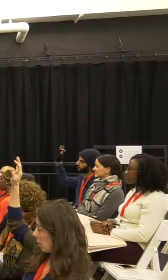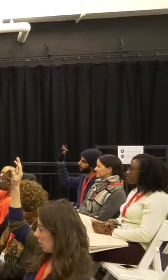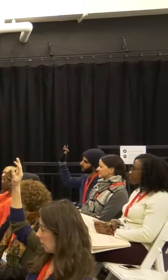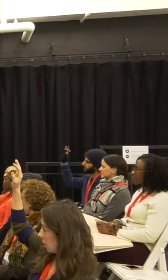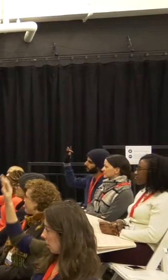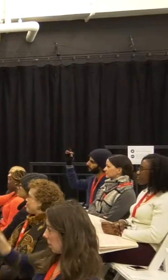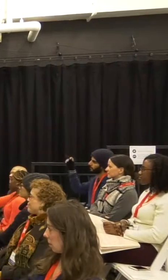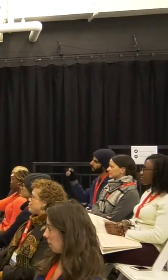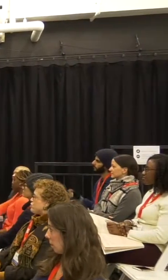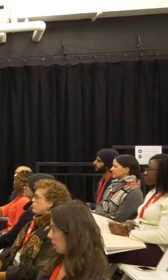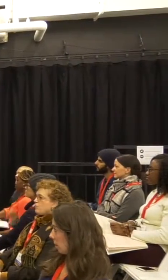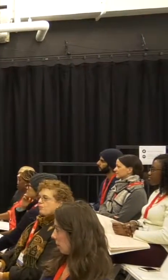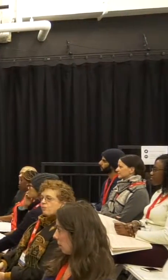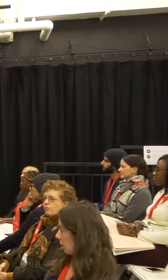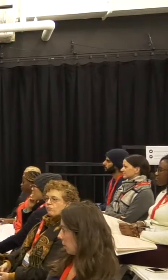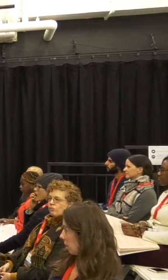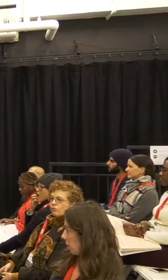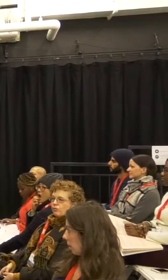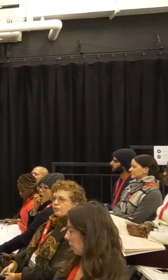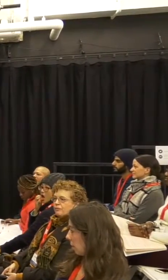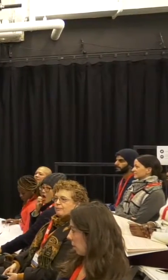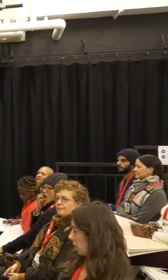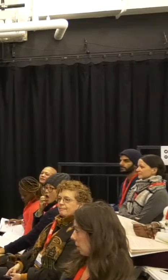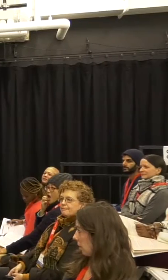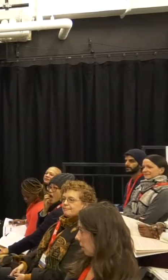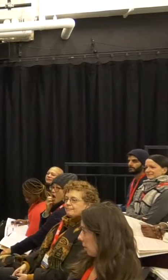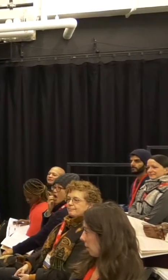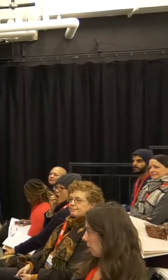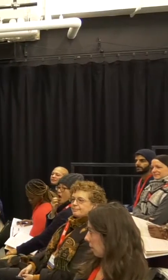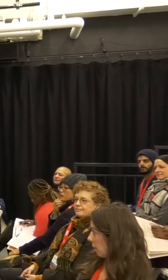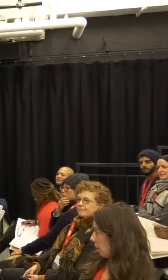Do we have any service organizations in the house?